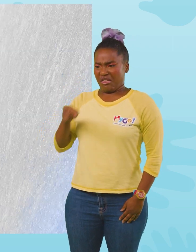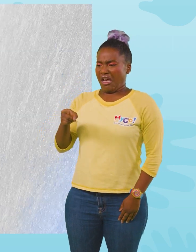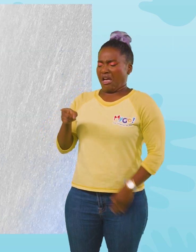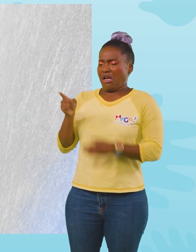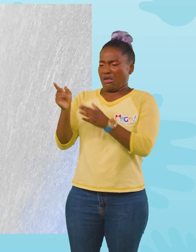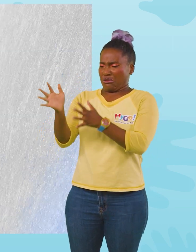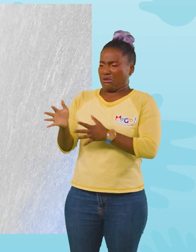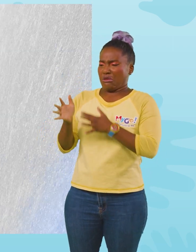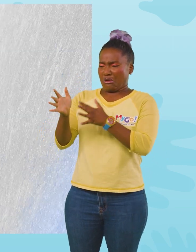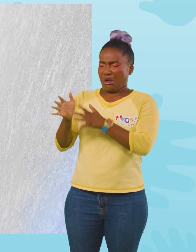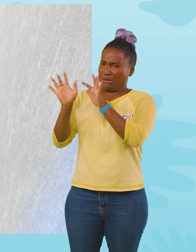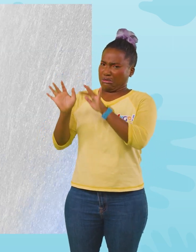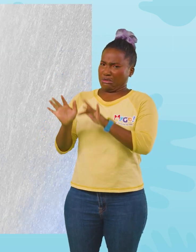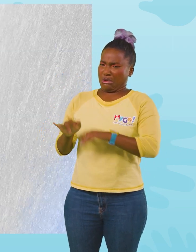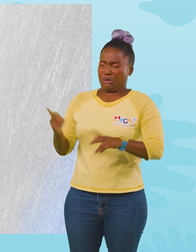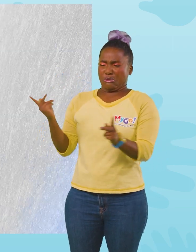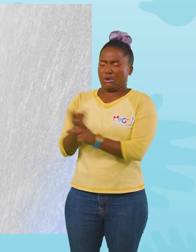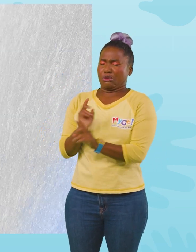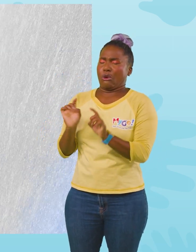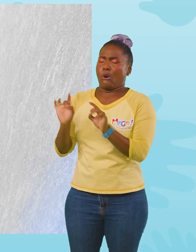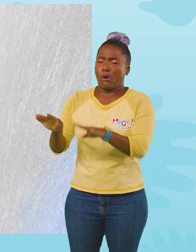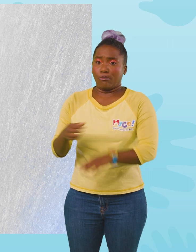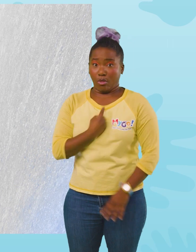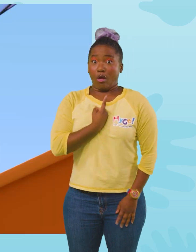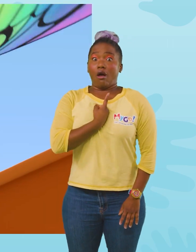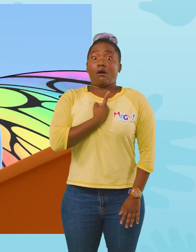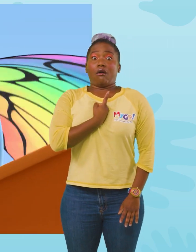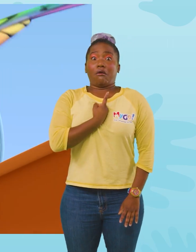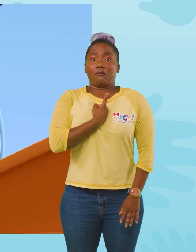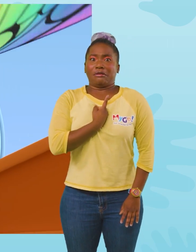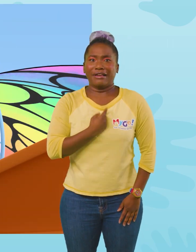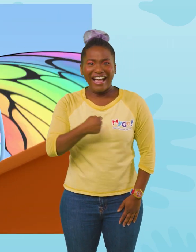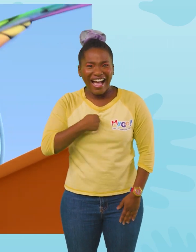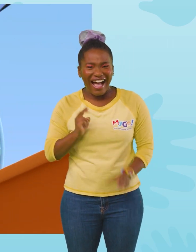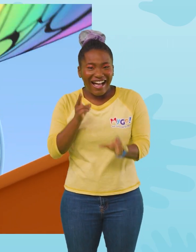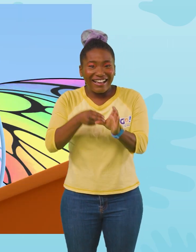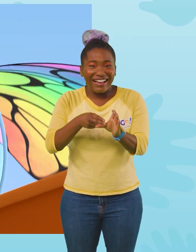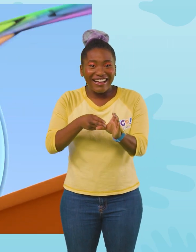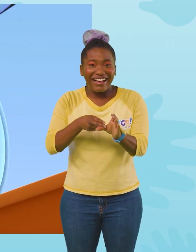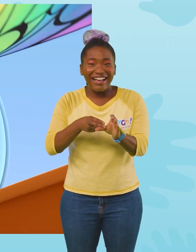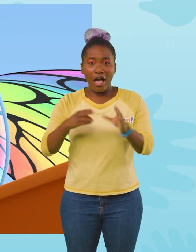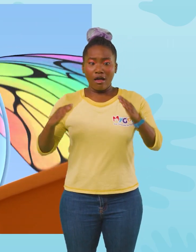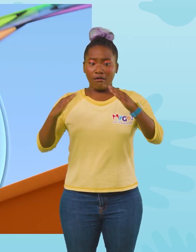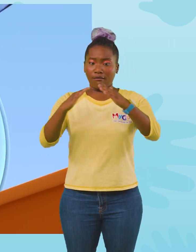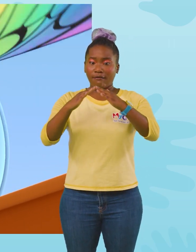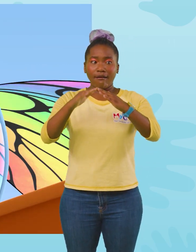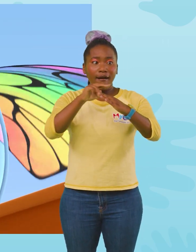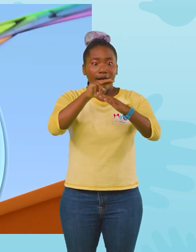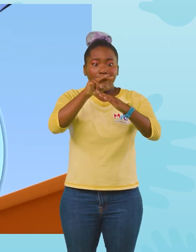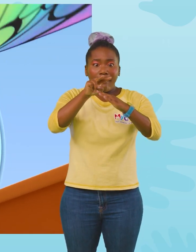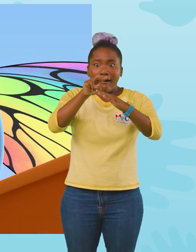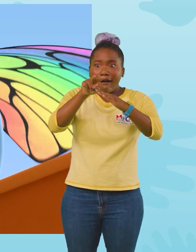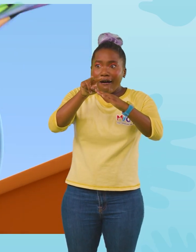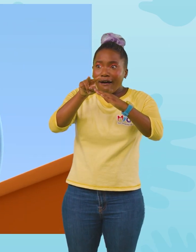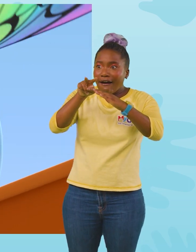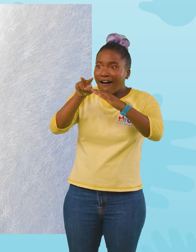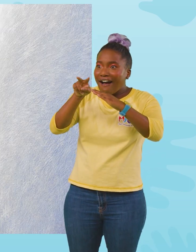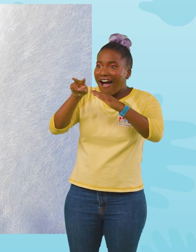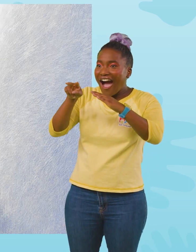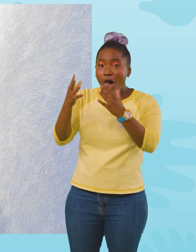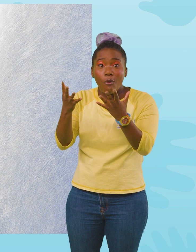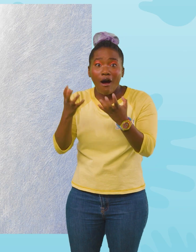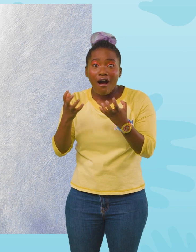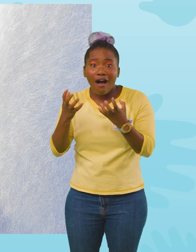Nothing worse than old snow. Can I tag along? I want to see what it's like on top of the tallest